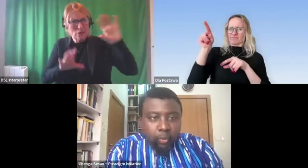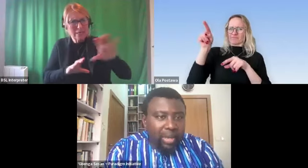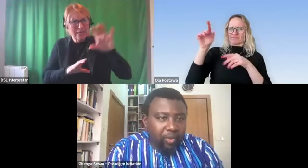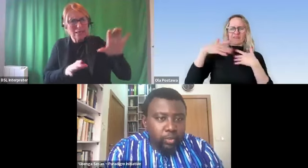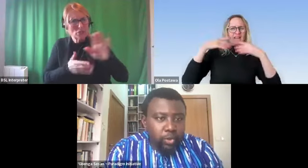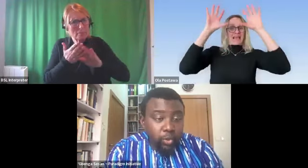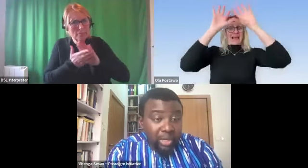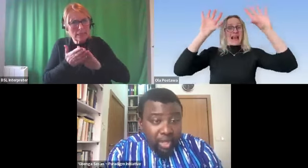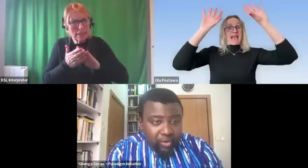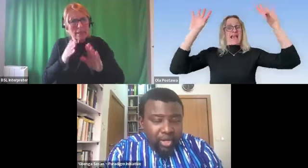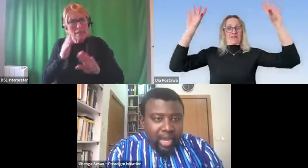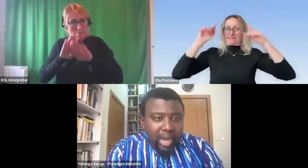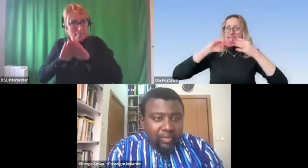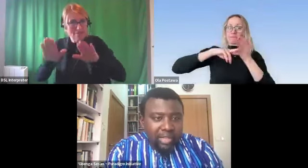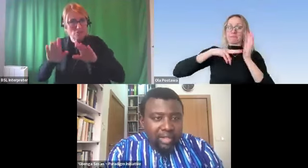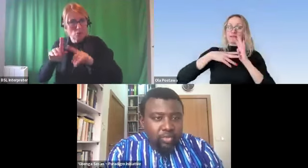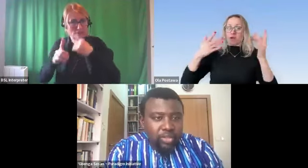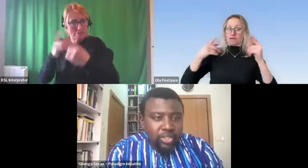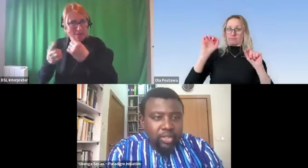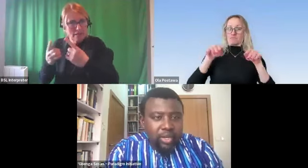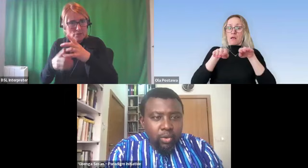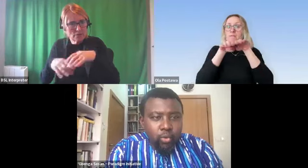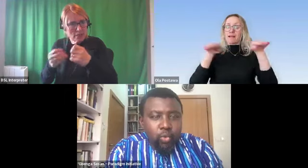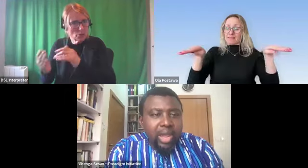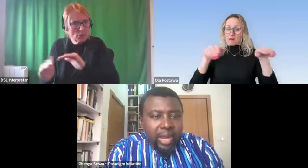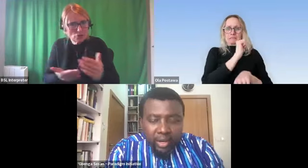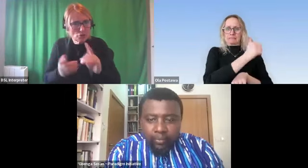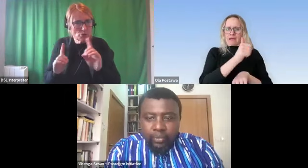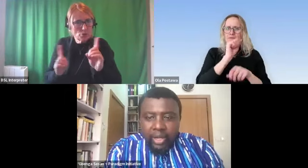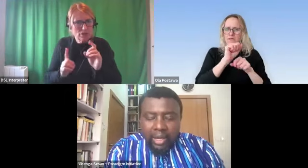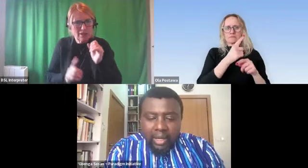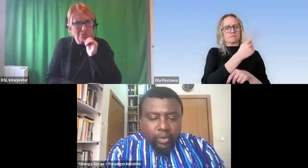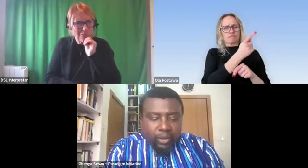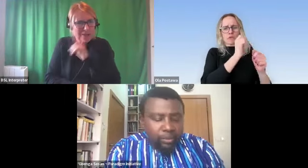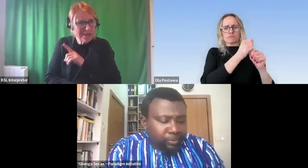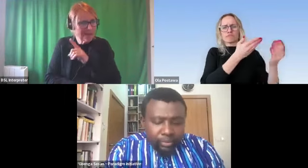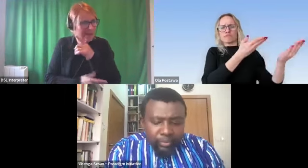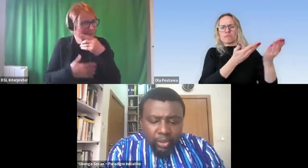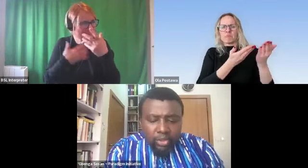refer to platforms who themselves have started introducing weird,